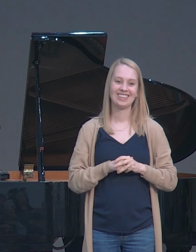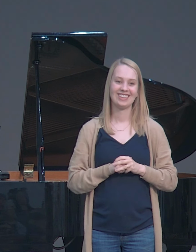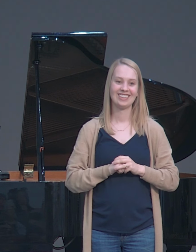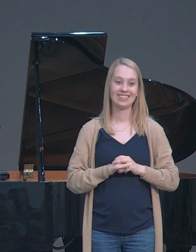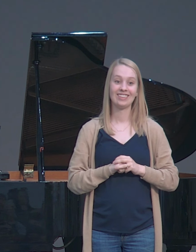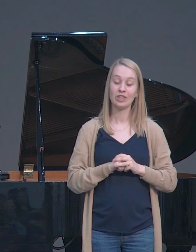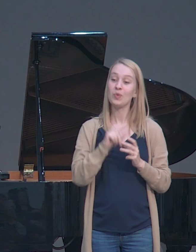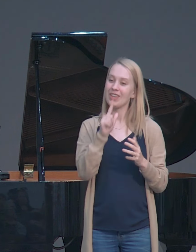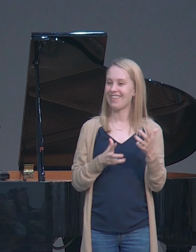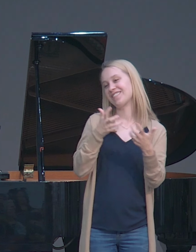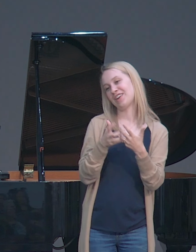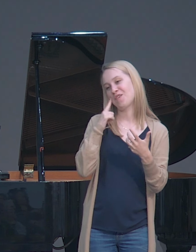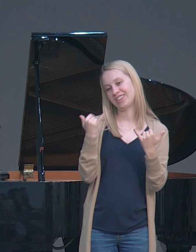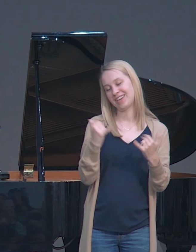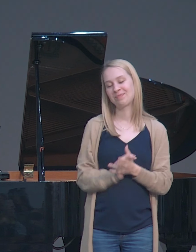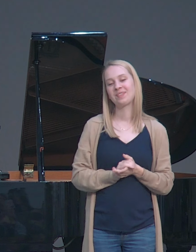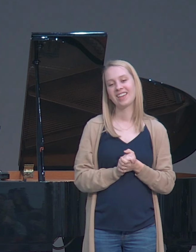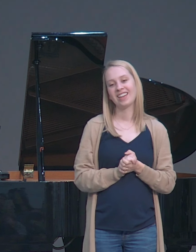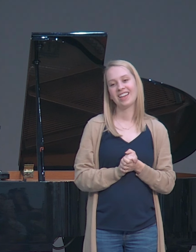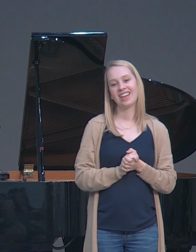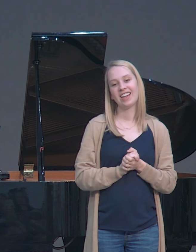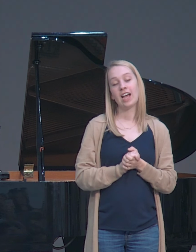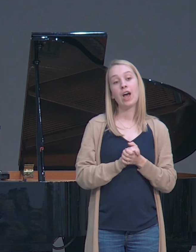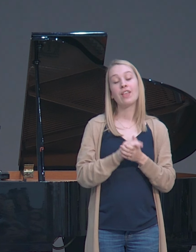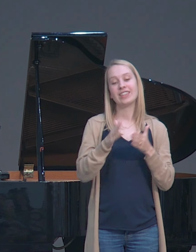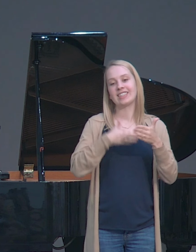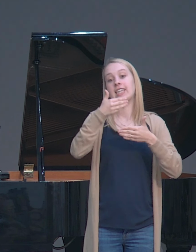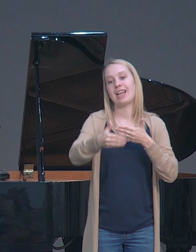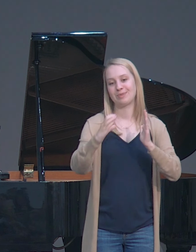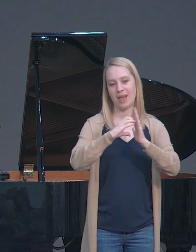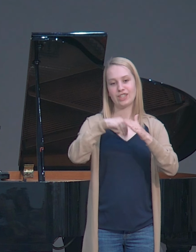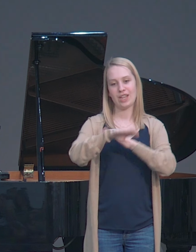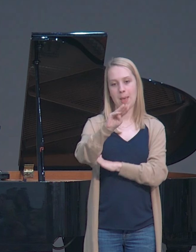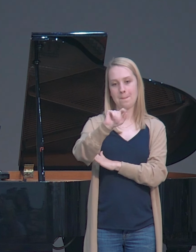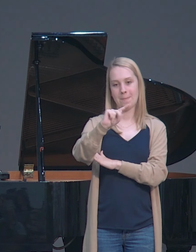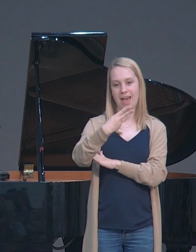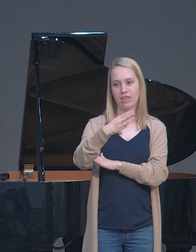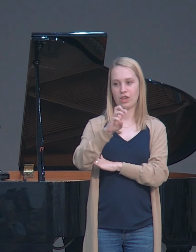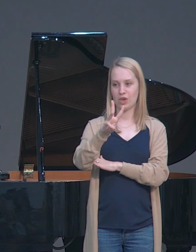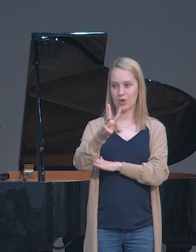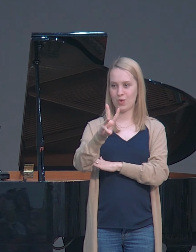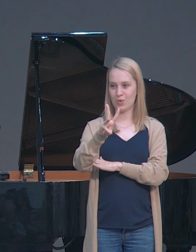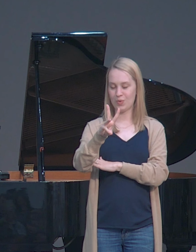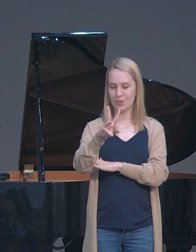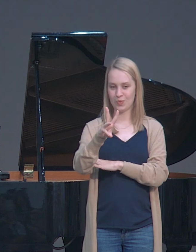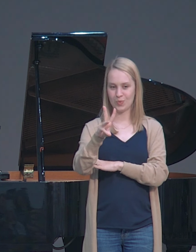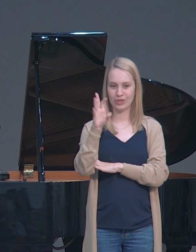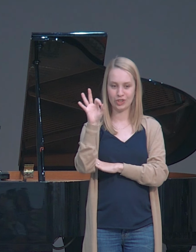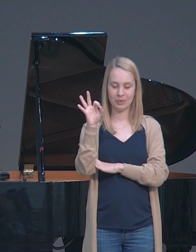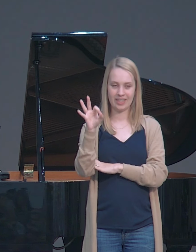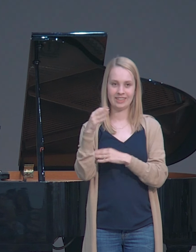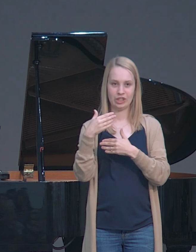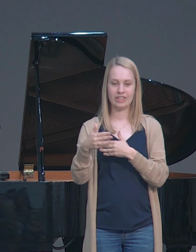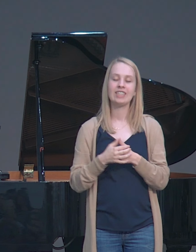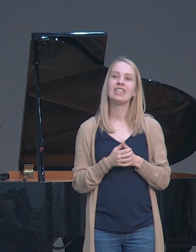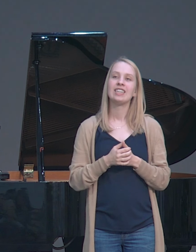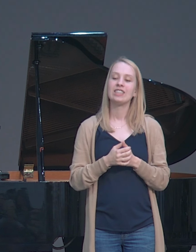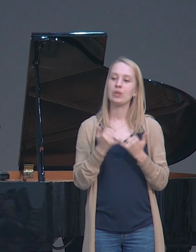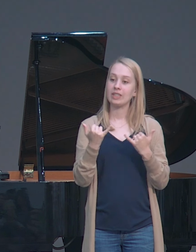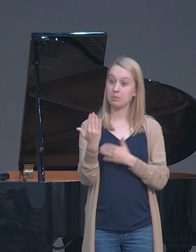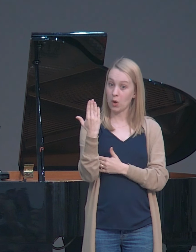it's very fitting. Well, actually, this is the next passage in our Matthew series. So this is the very next one. And that's where we're at